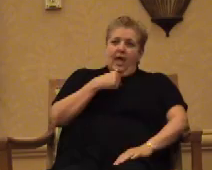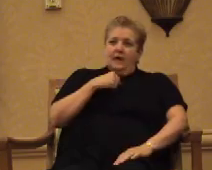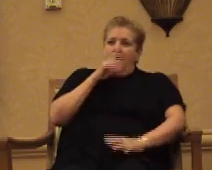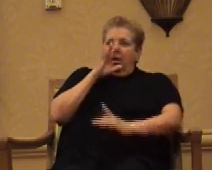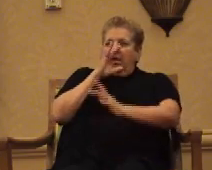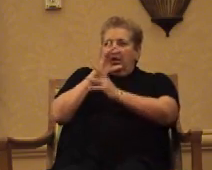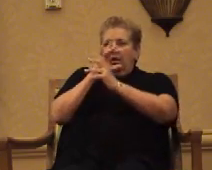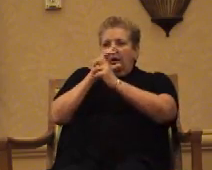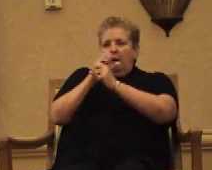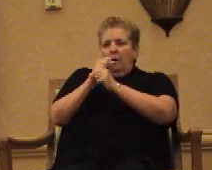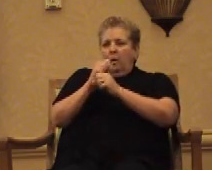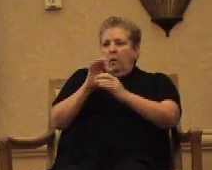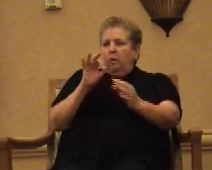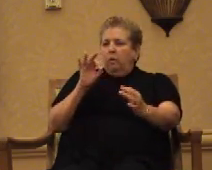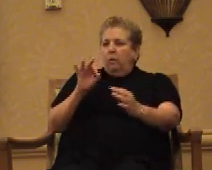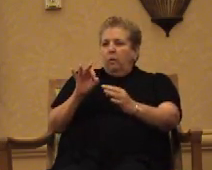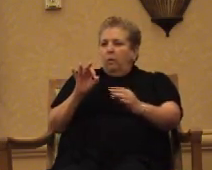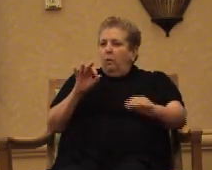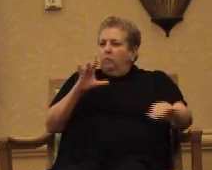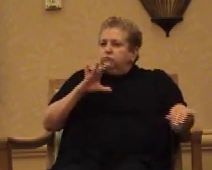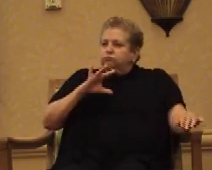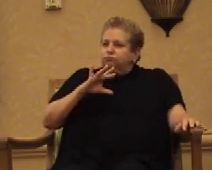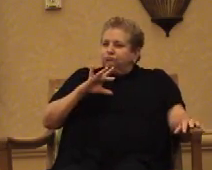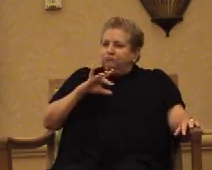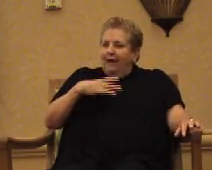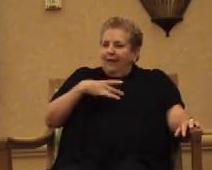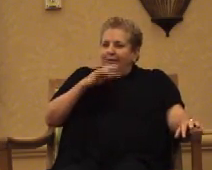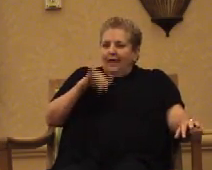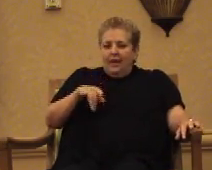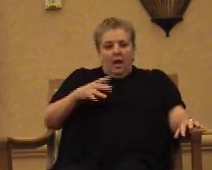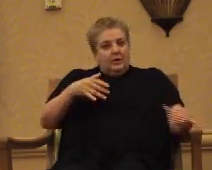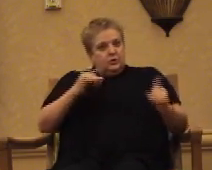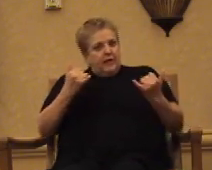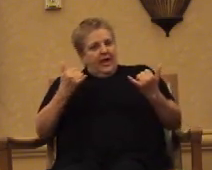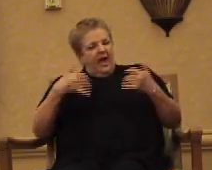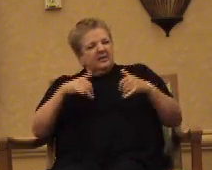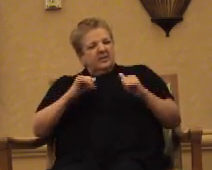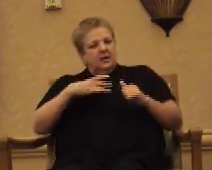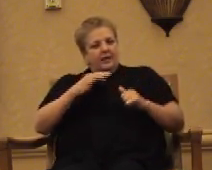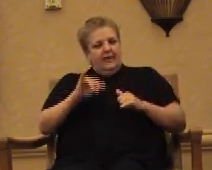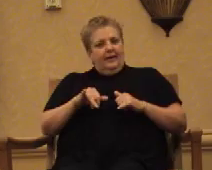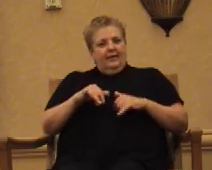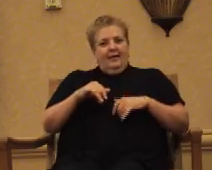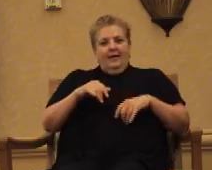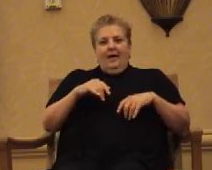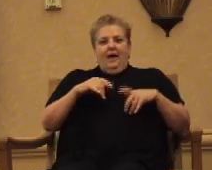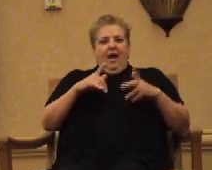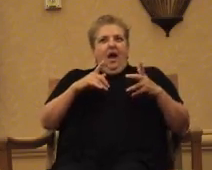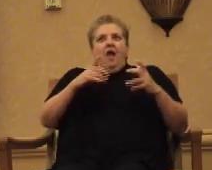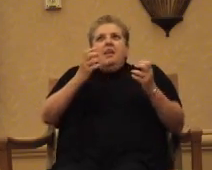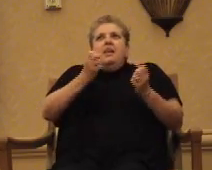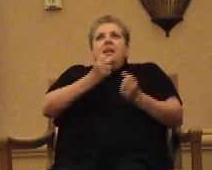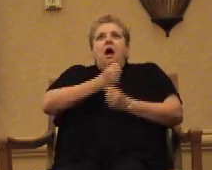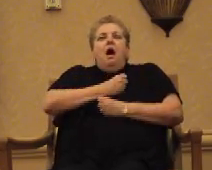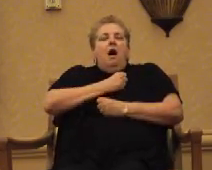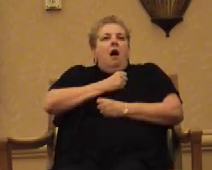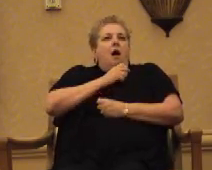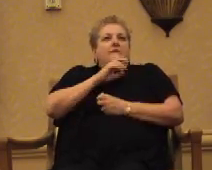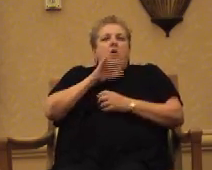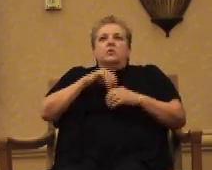I was so attracted to that. I still am. Today I don't take the first song. I mean, I love loser songs in the